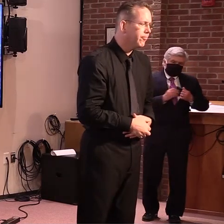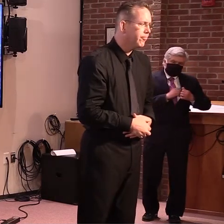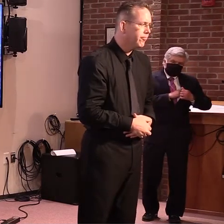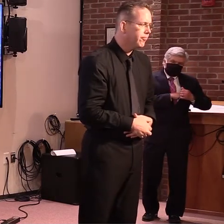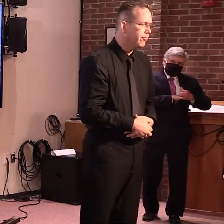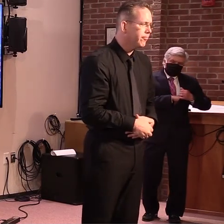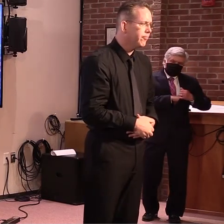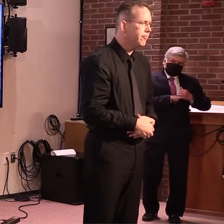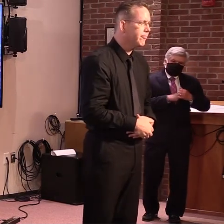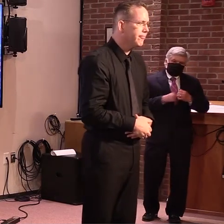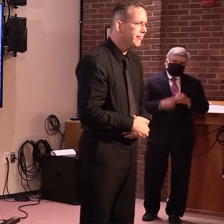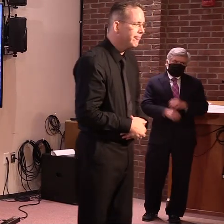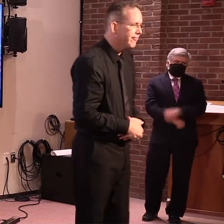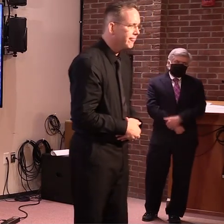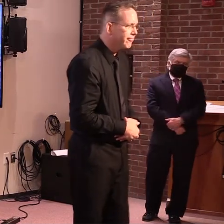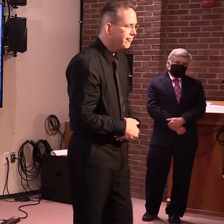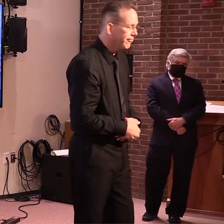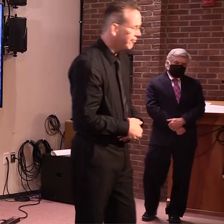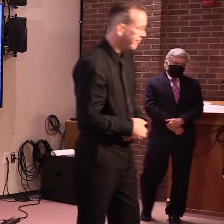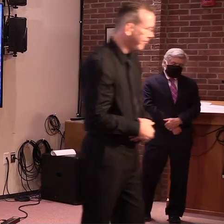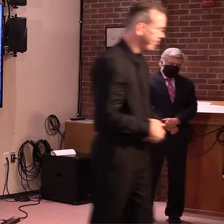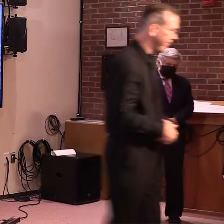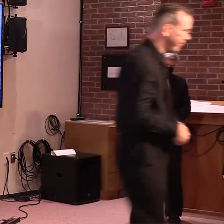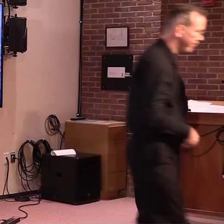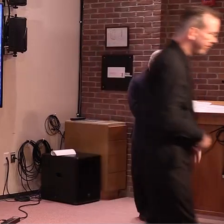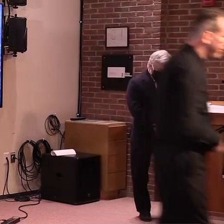you. Brittany, Local 22.